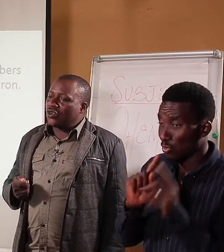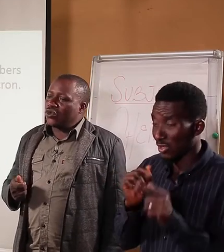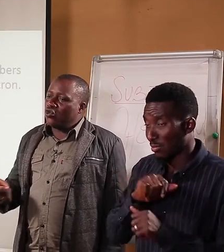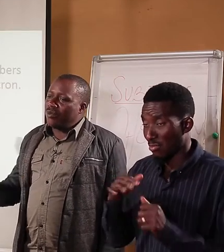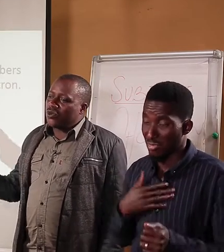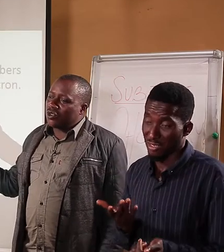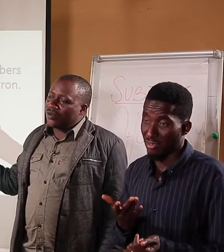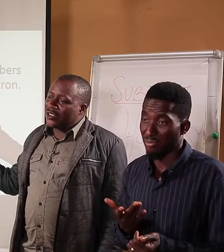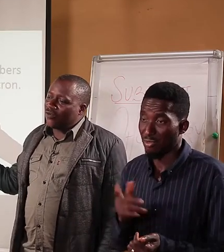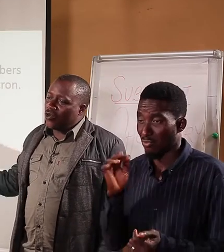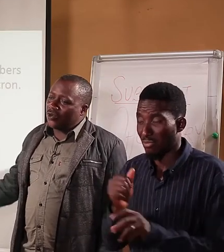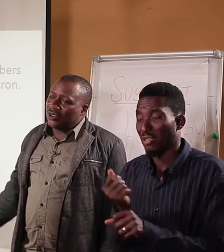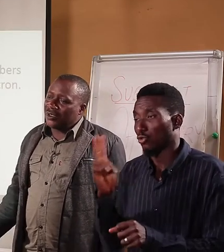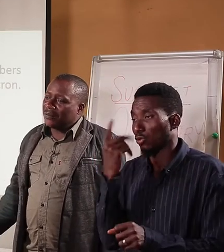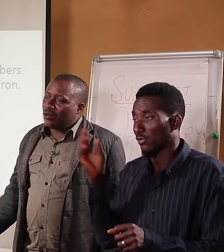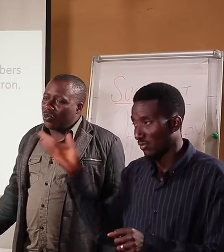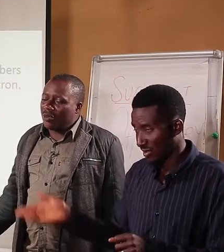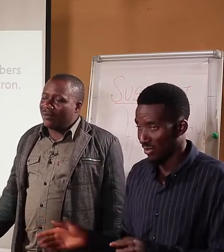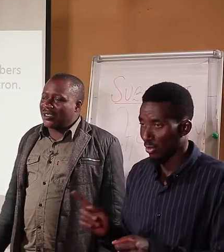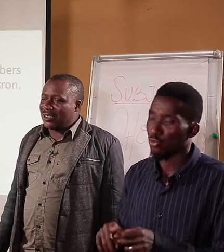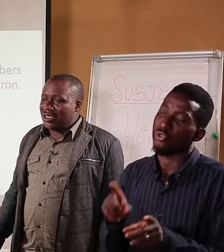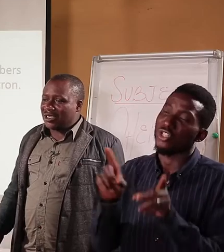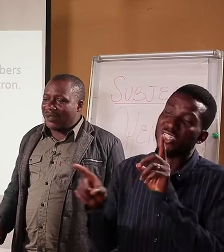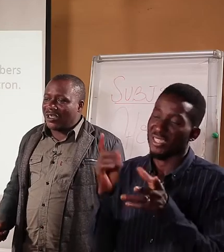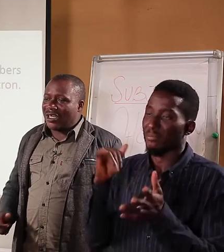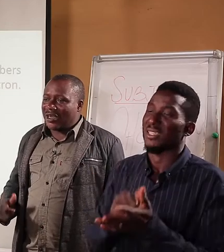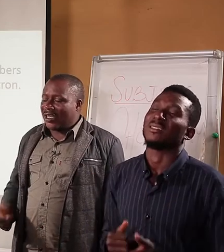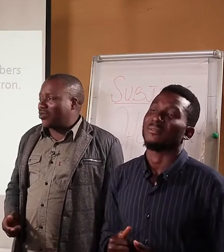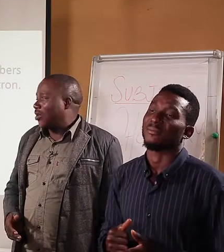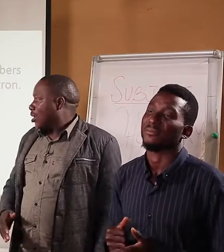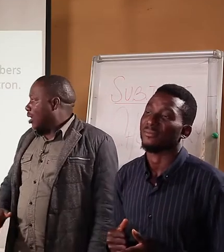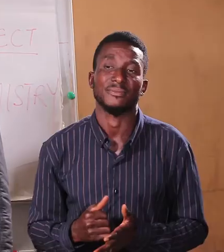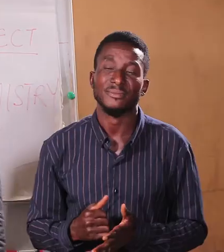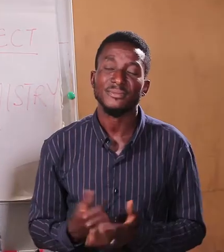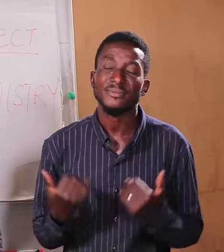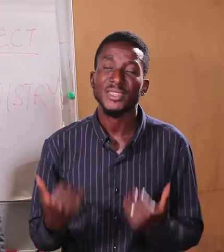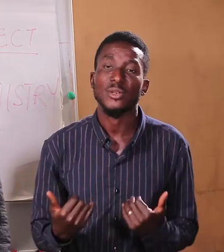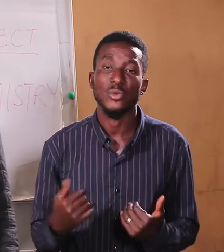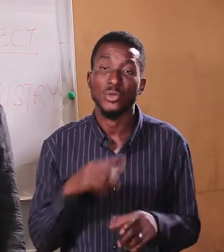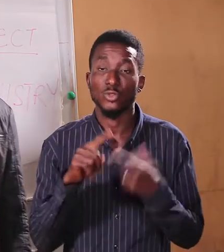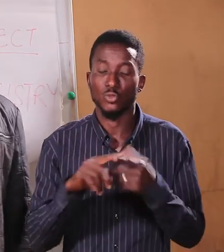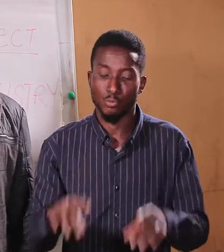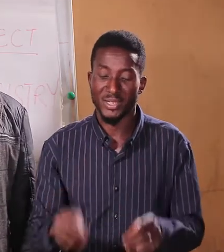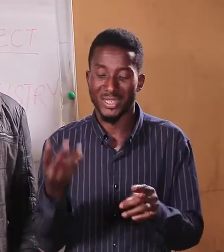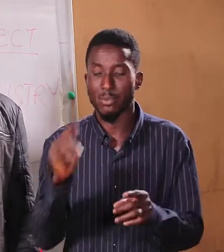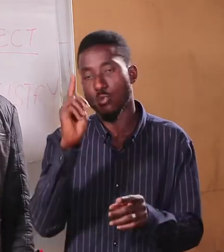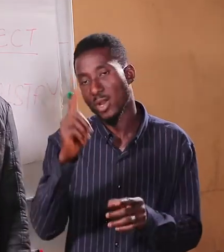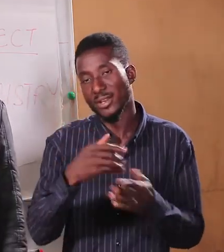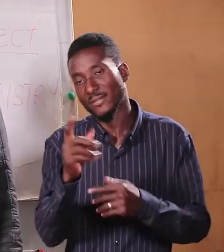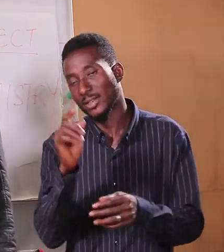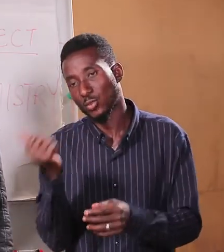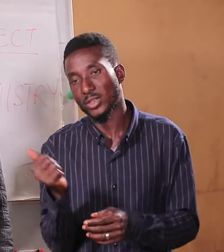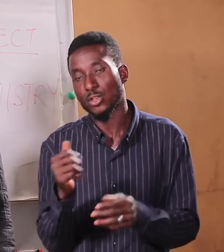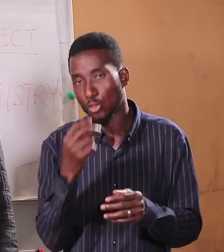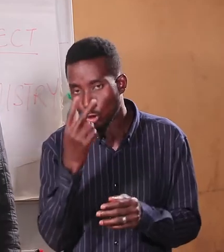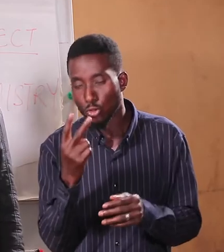an electron, you make use of these 4 quantum numbers in describing an electron. Now I'm going to pick them one after the other and then